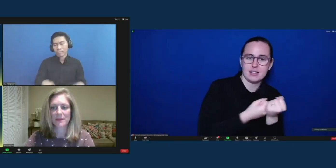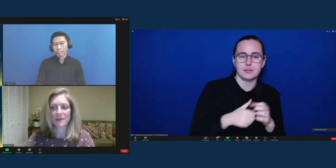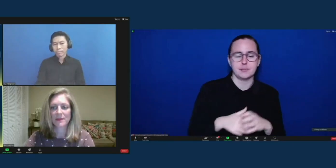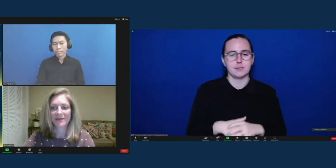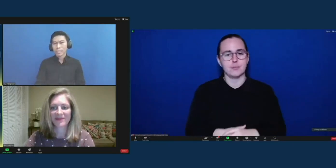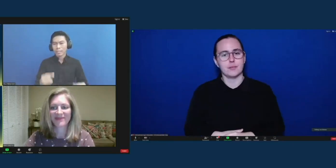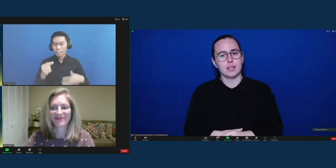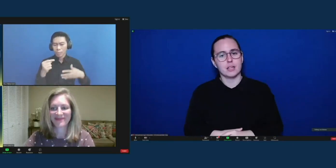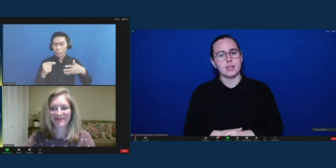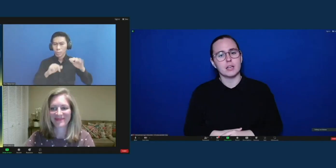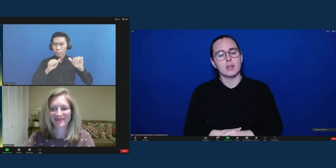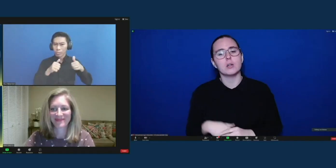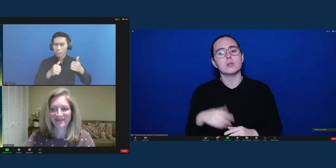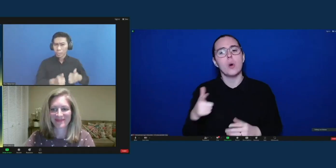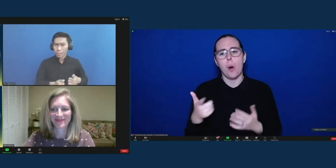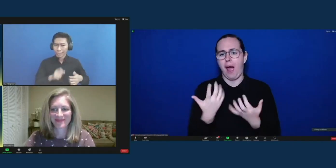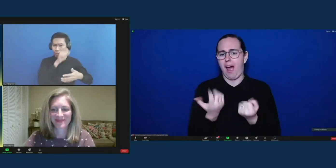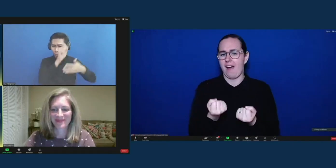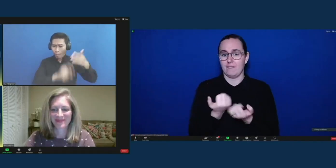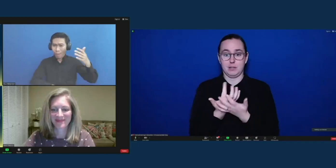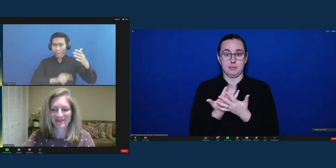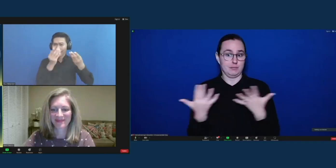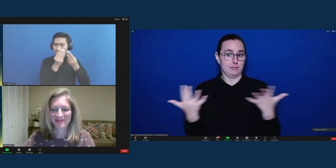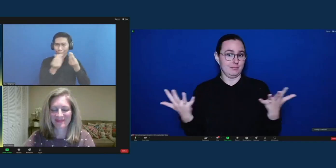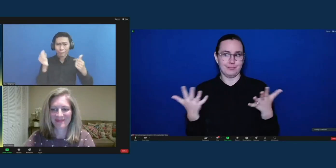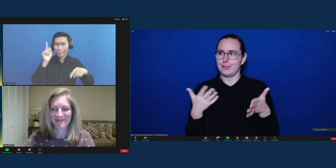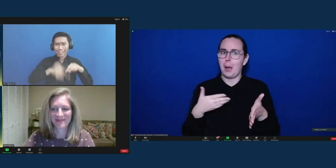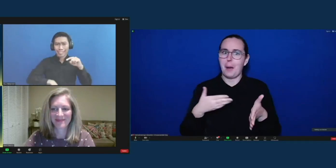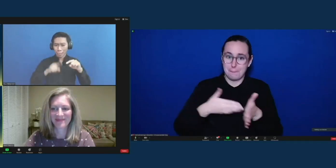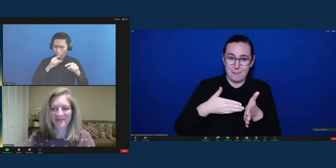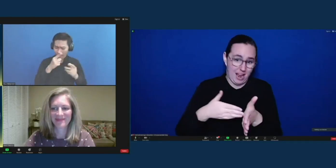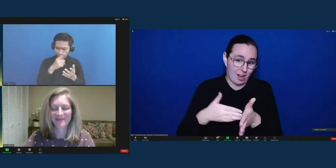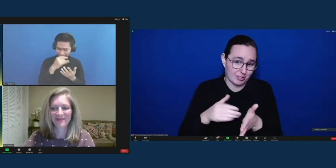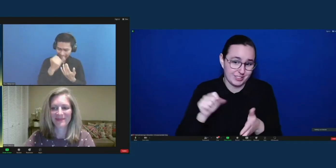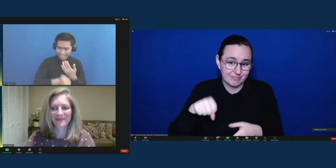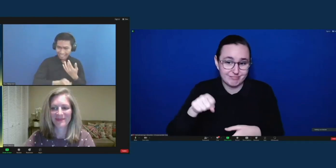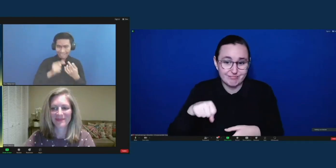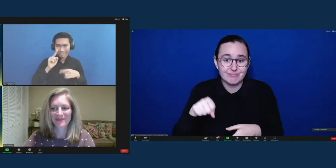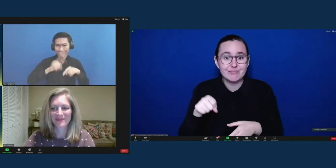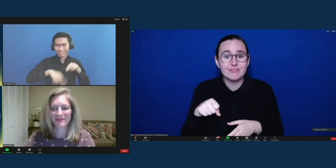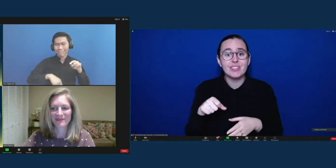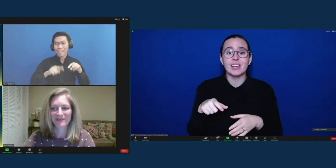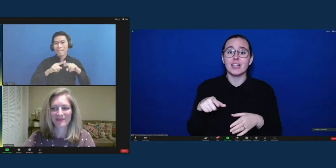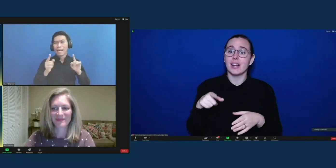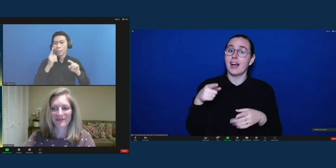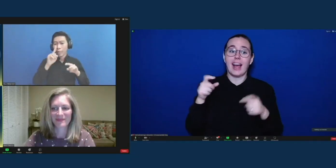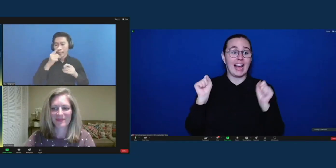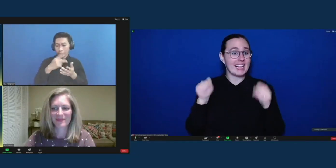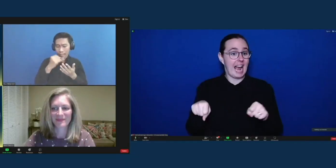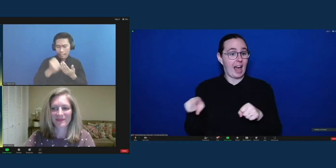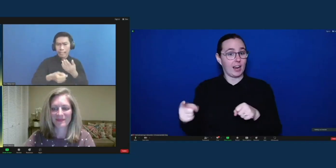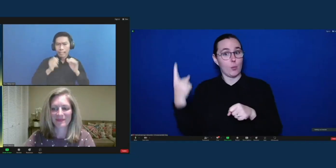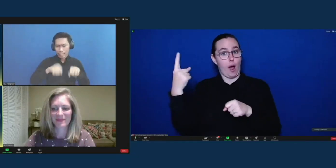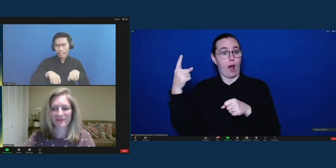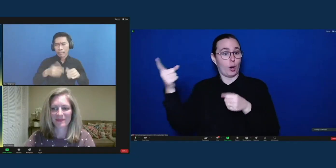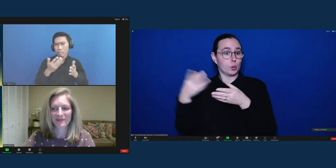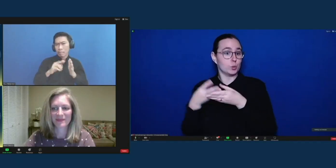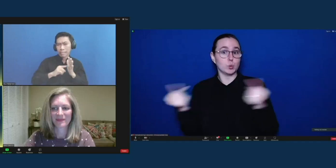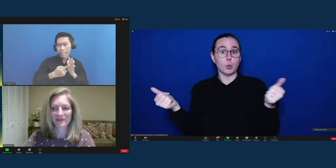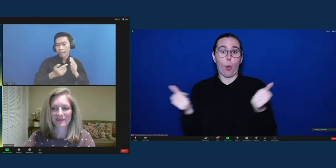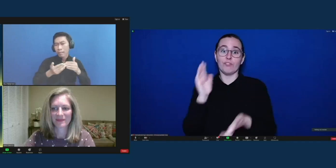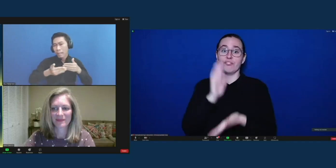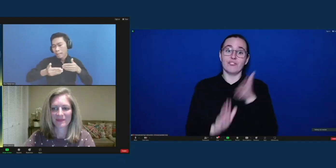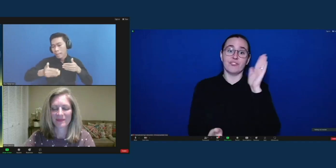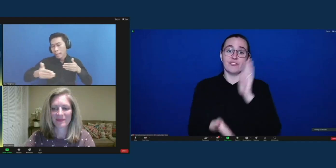cannot address all those barriers through one project, but through one project we can break ground and addressing other